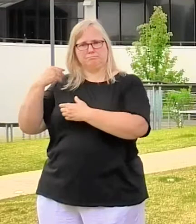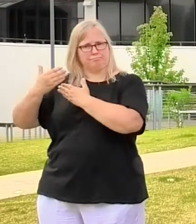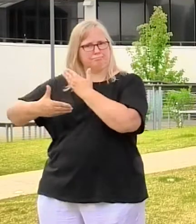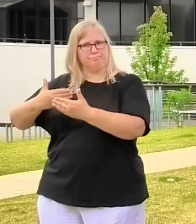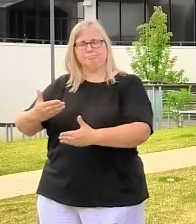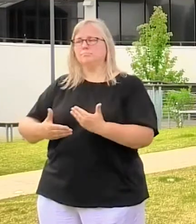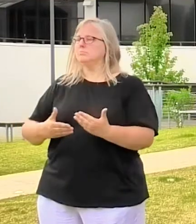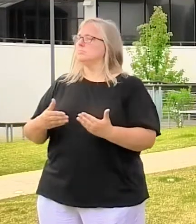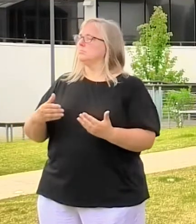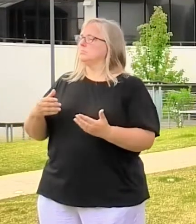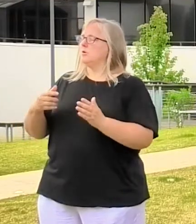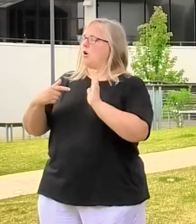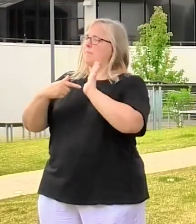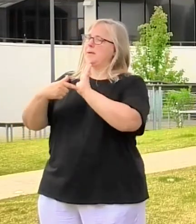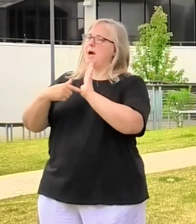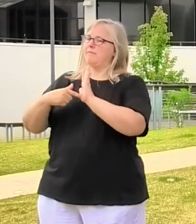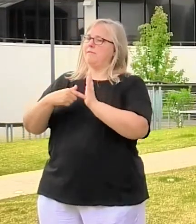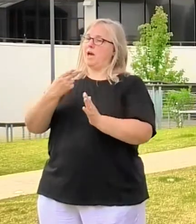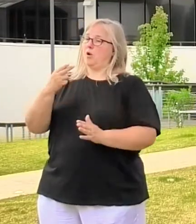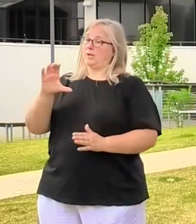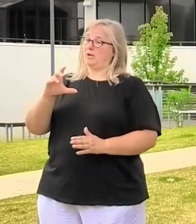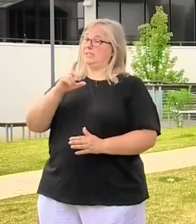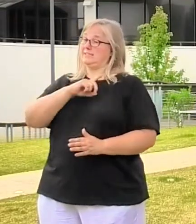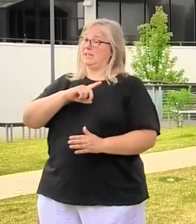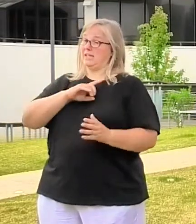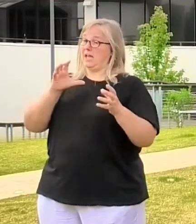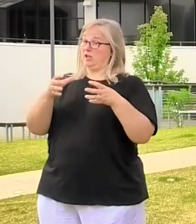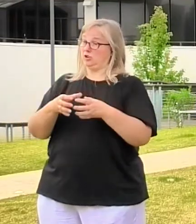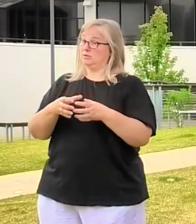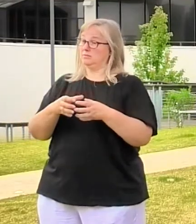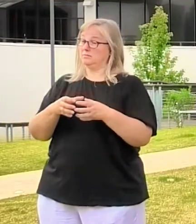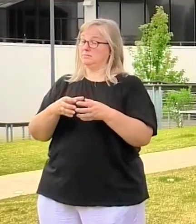On behalf of the Howard County delegation,